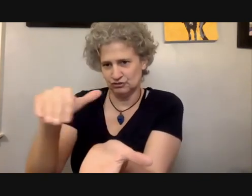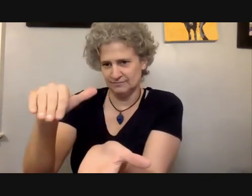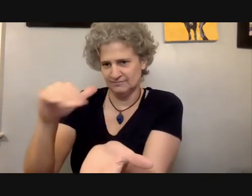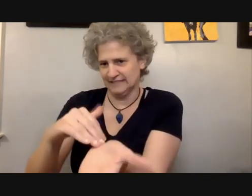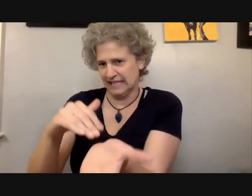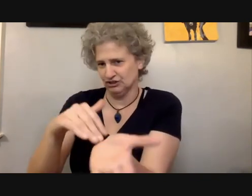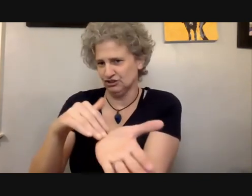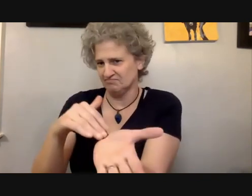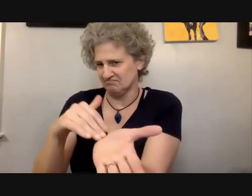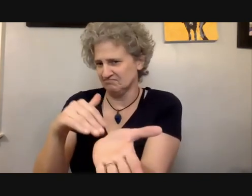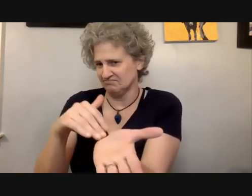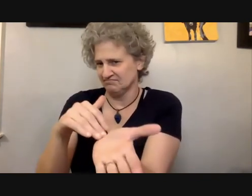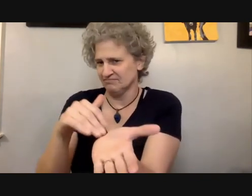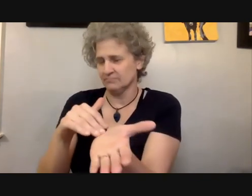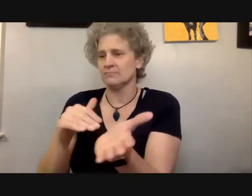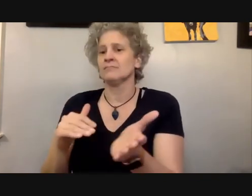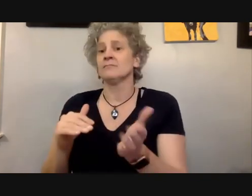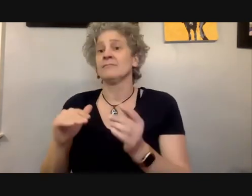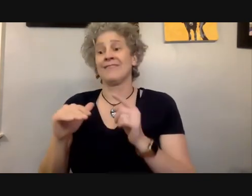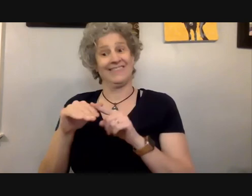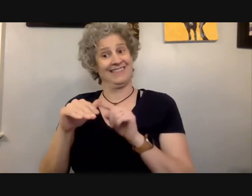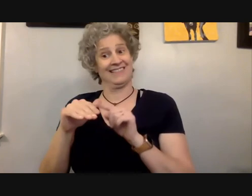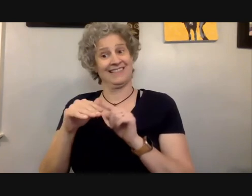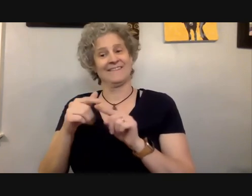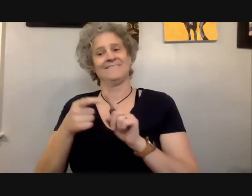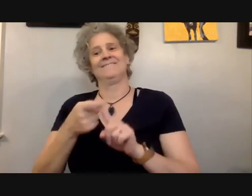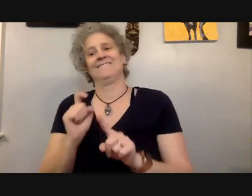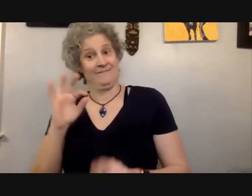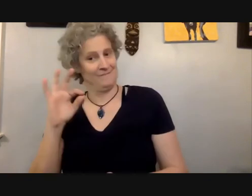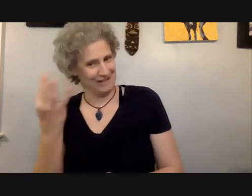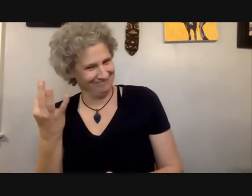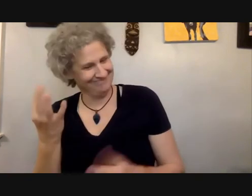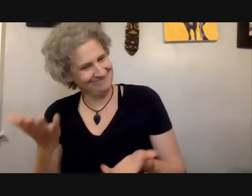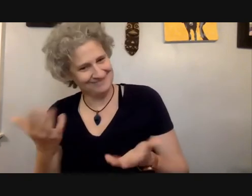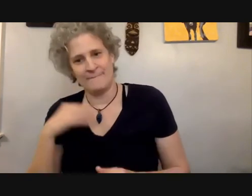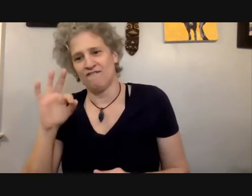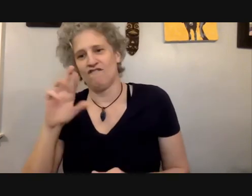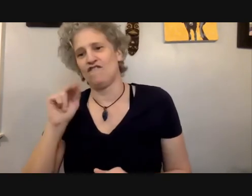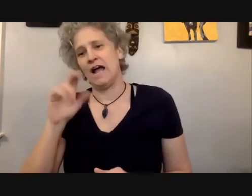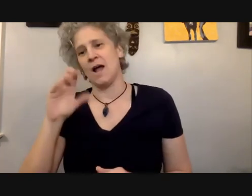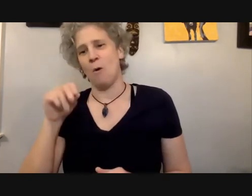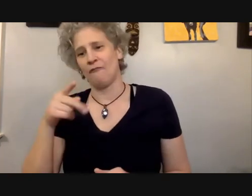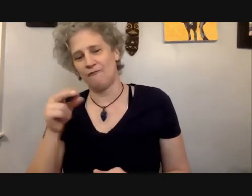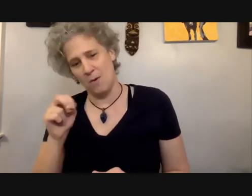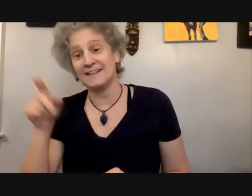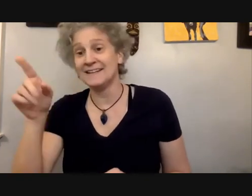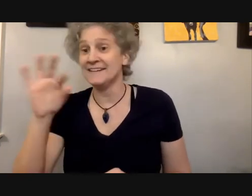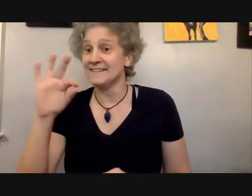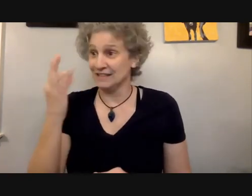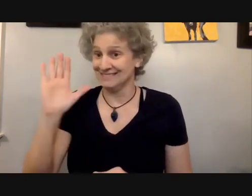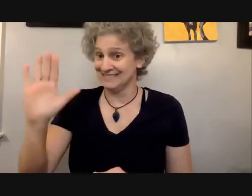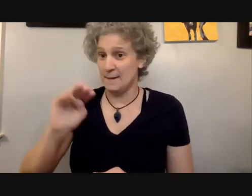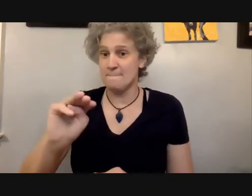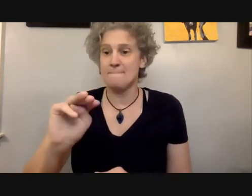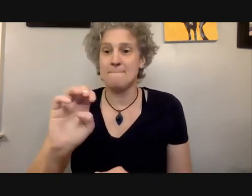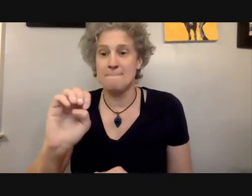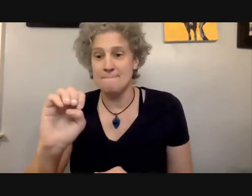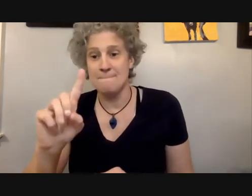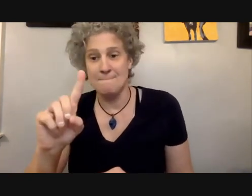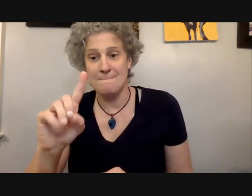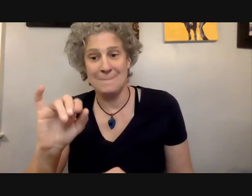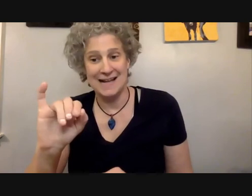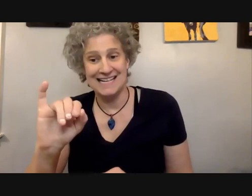This is the ASL sign for doctor, okay? It comes from the French.